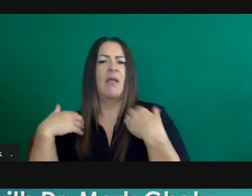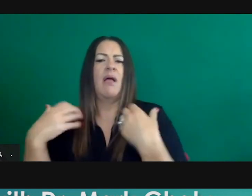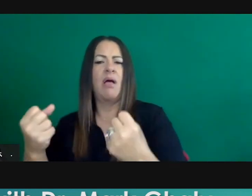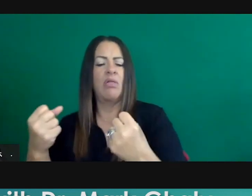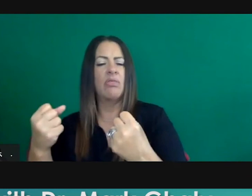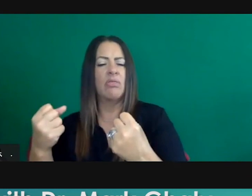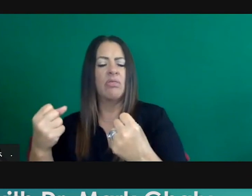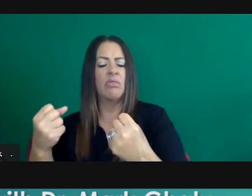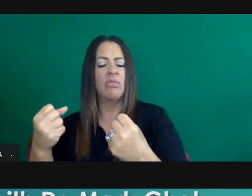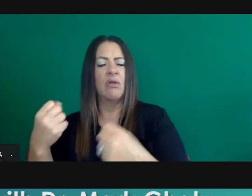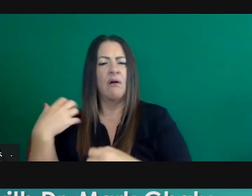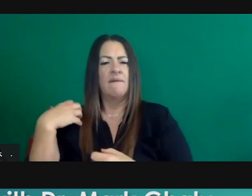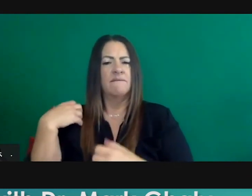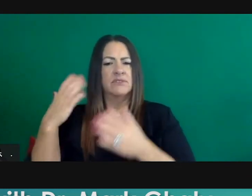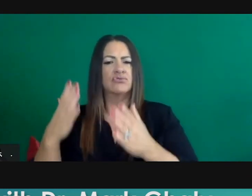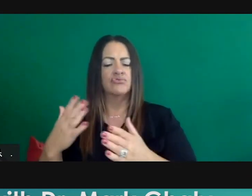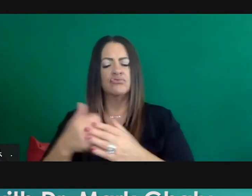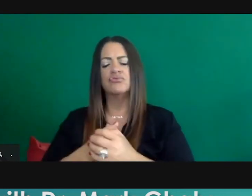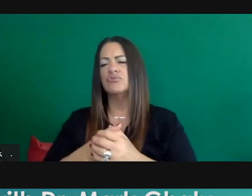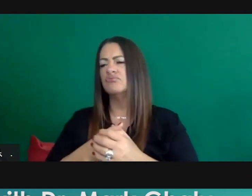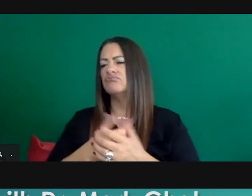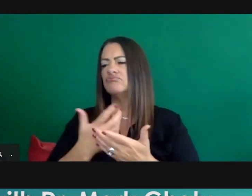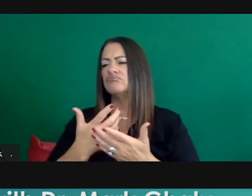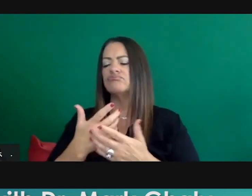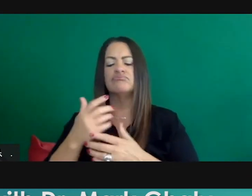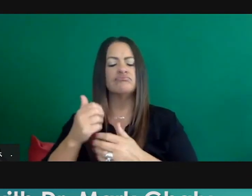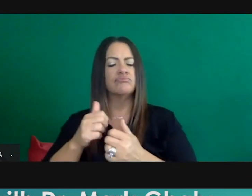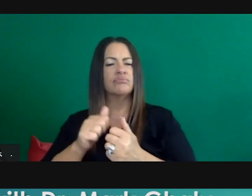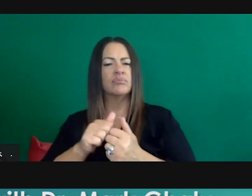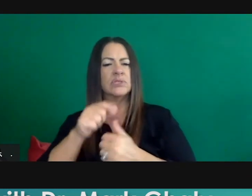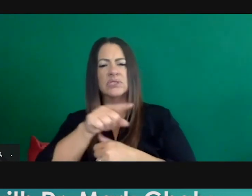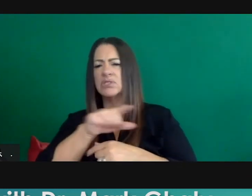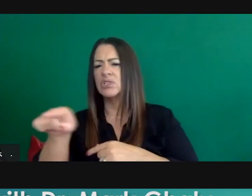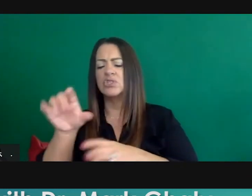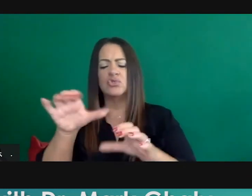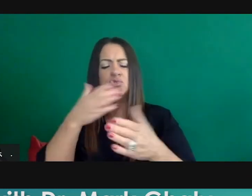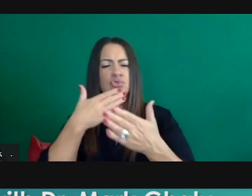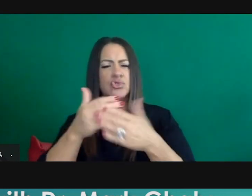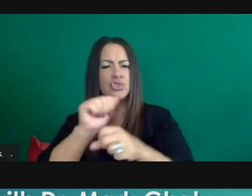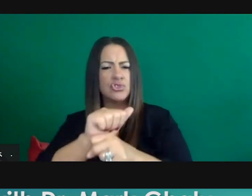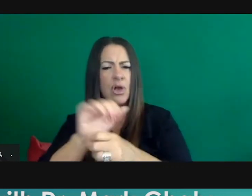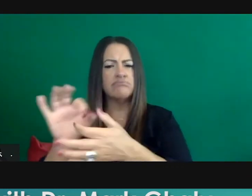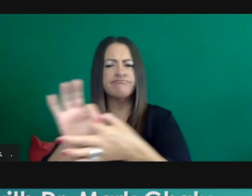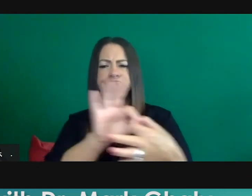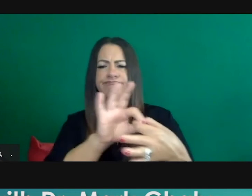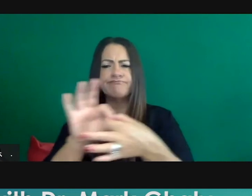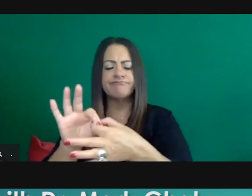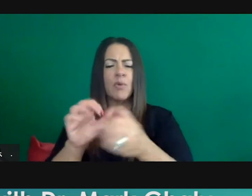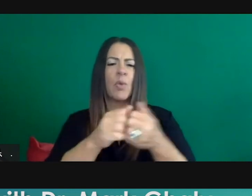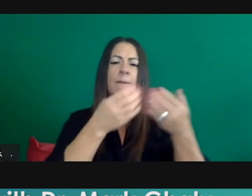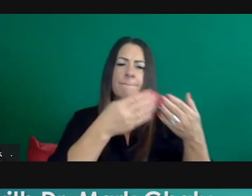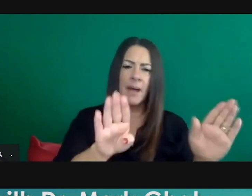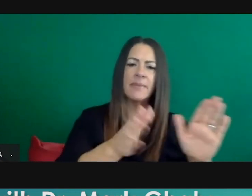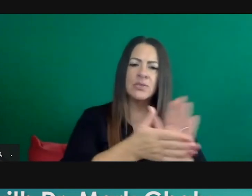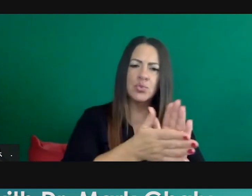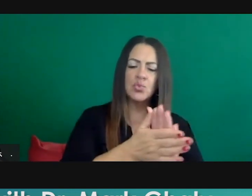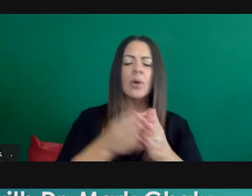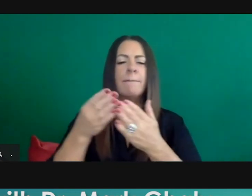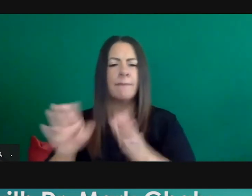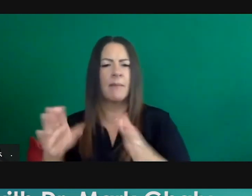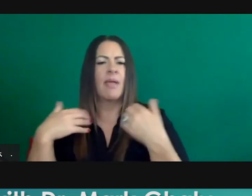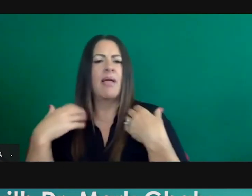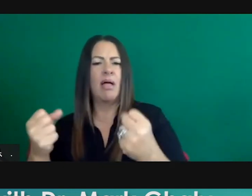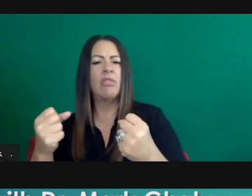health officers have with various sectors really do hinge on those relationships with public schools. And so in